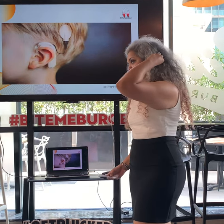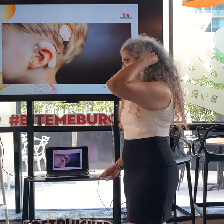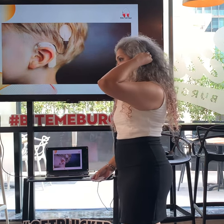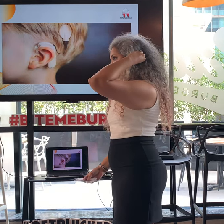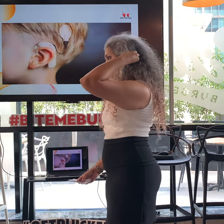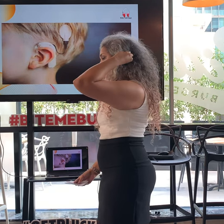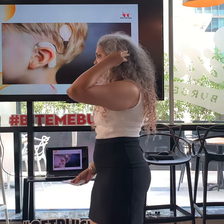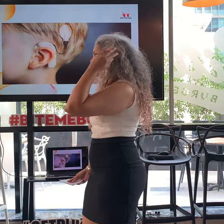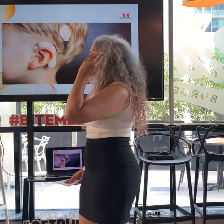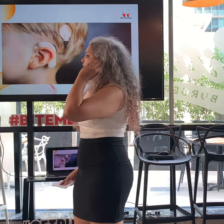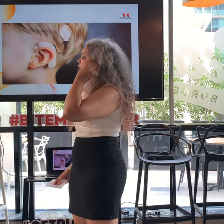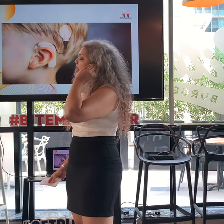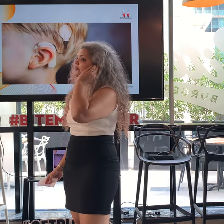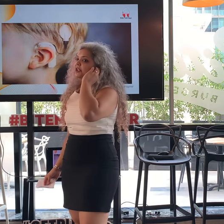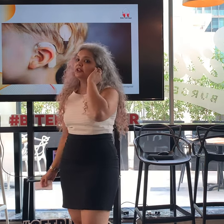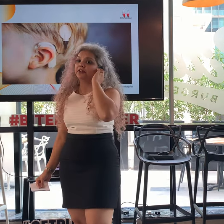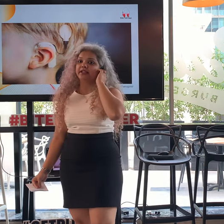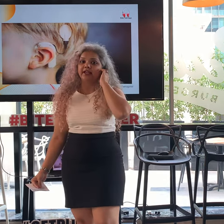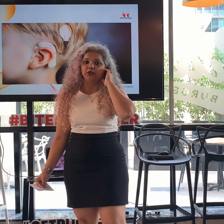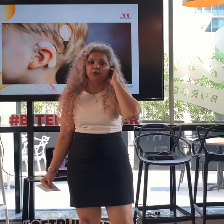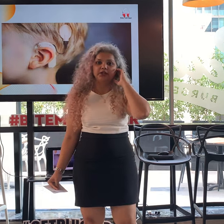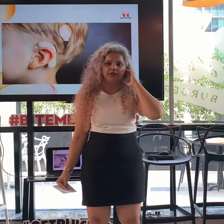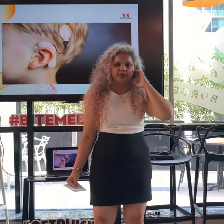part in the brain. And then you have a luring aid over here.